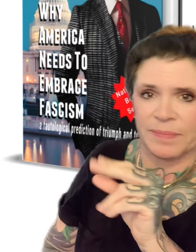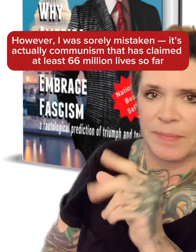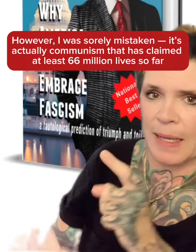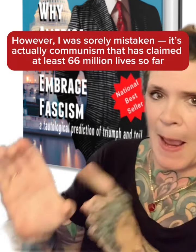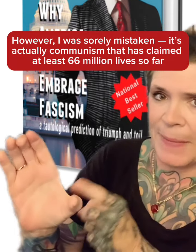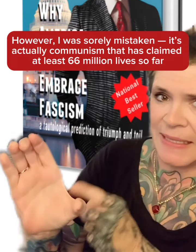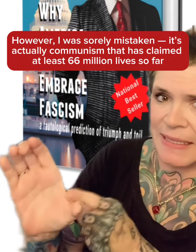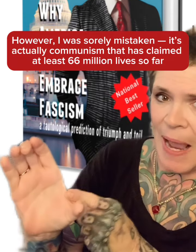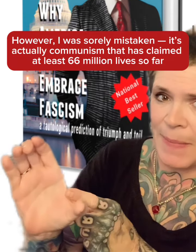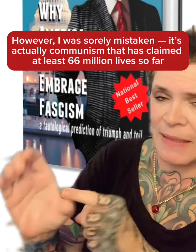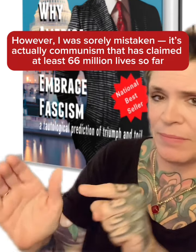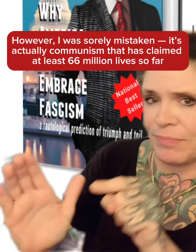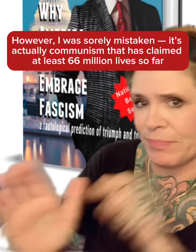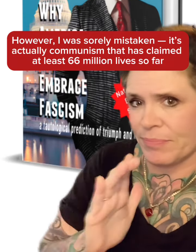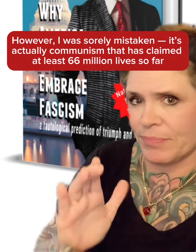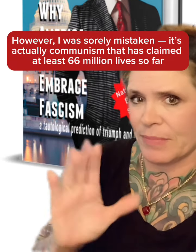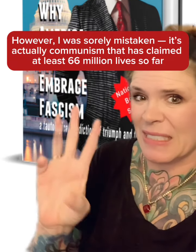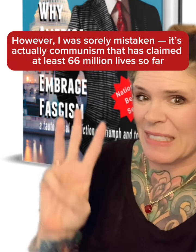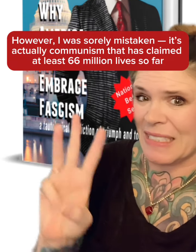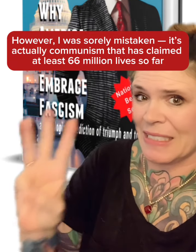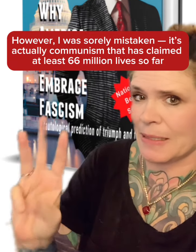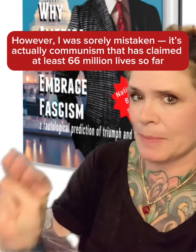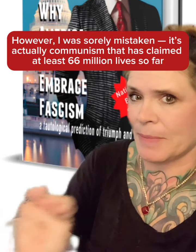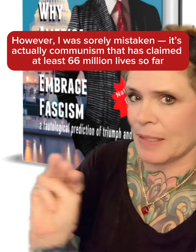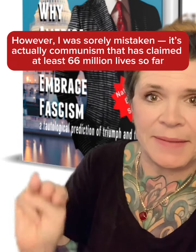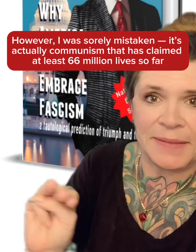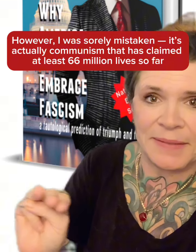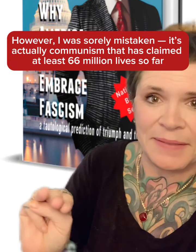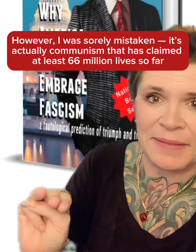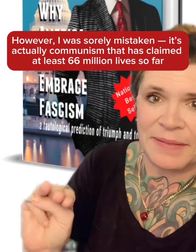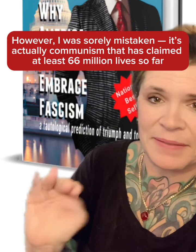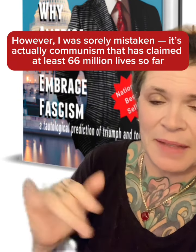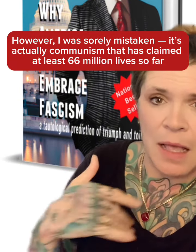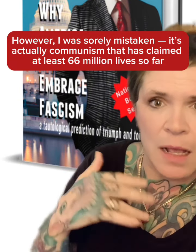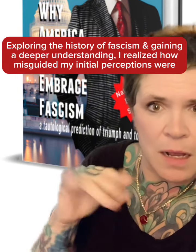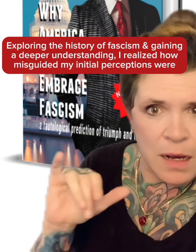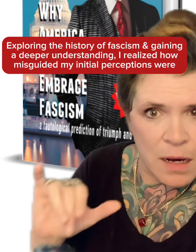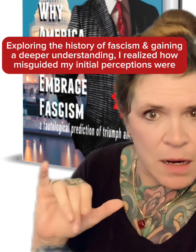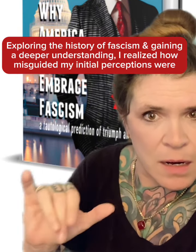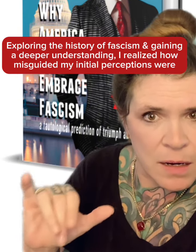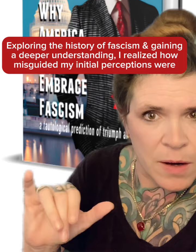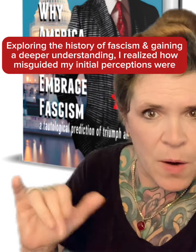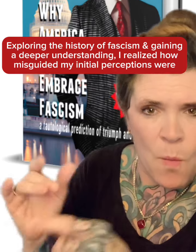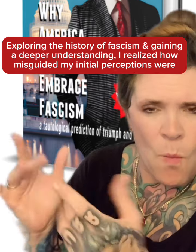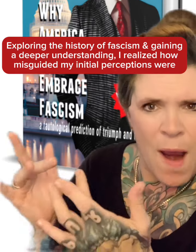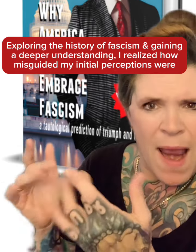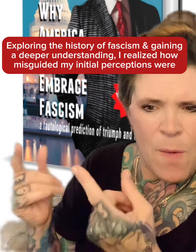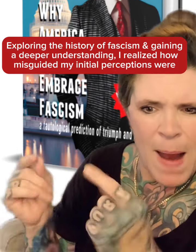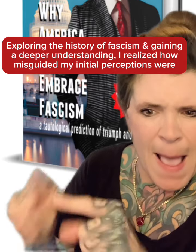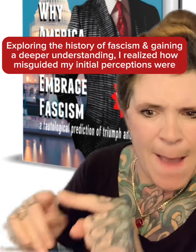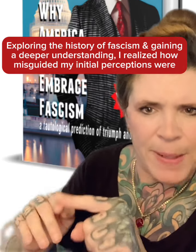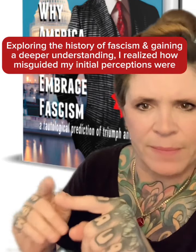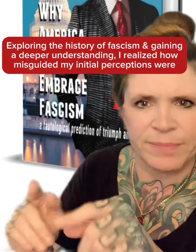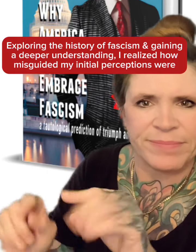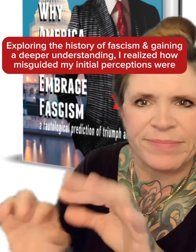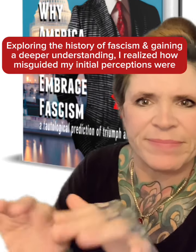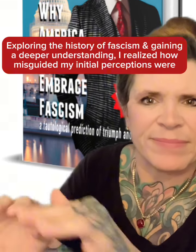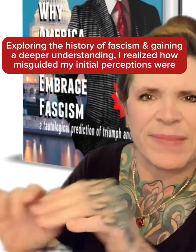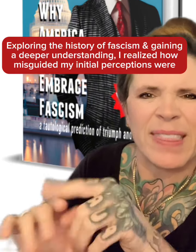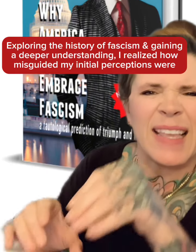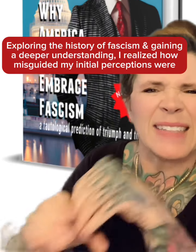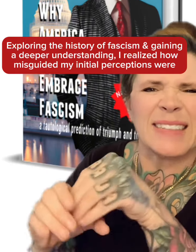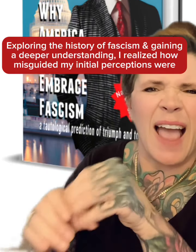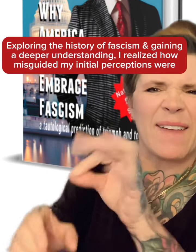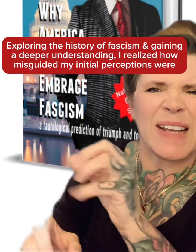fatalities. However, I was sorely mistaken. It's actually communism that has claimed at least 66 million lives so far. Exploring the history of fascism and gaining